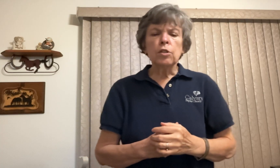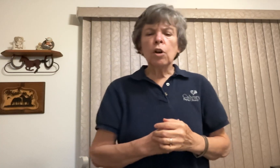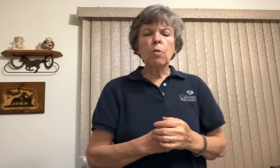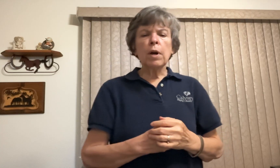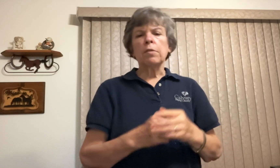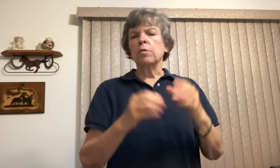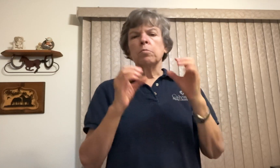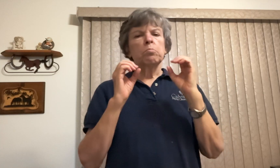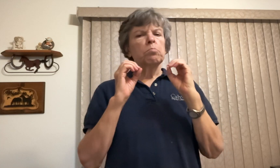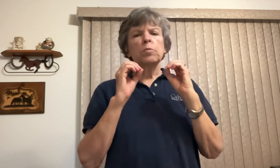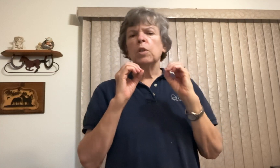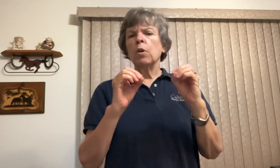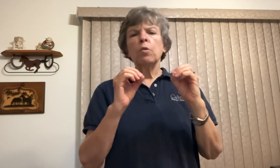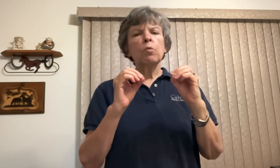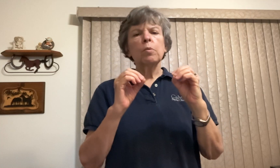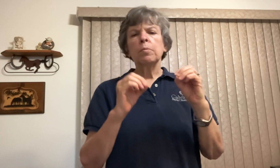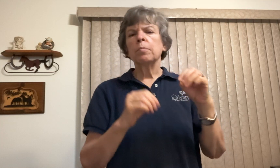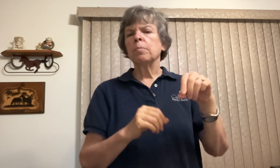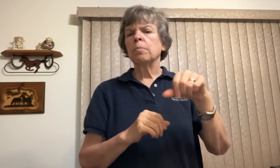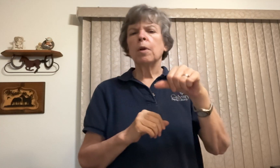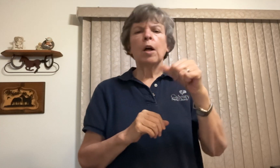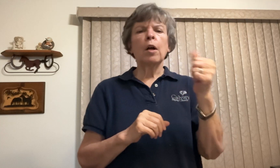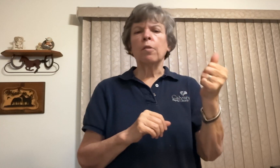No other. No other.